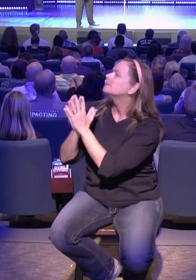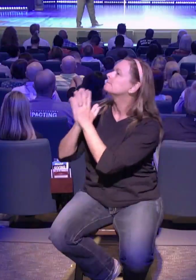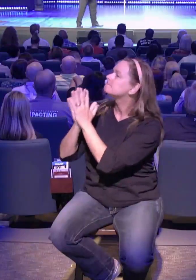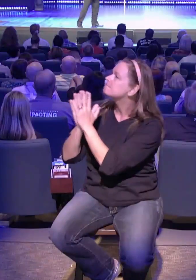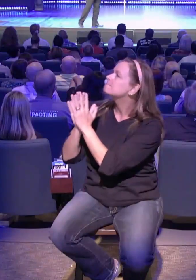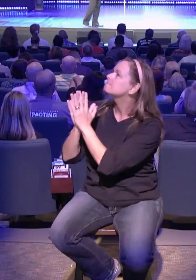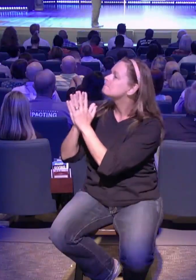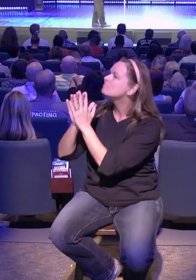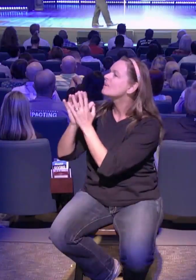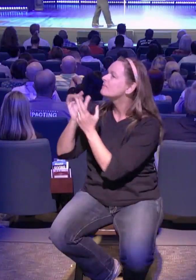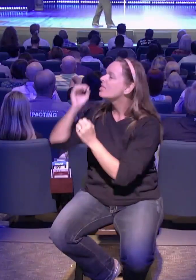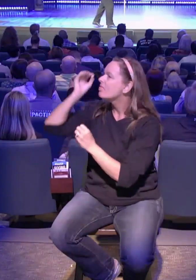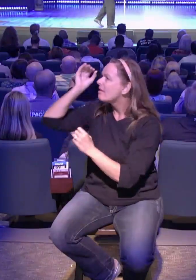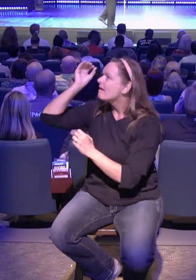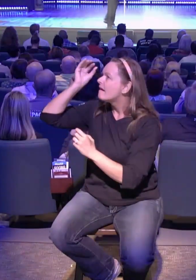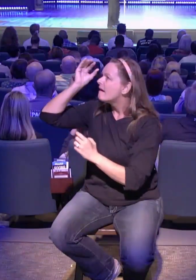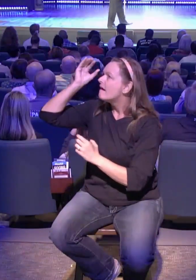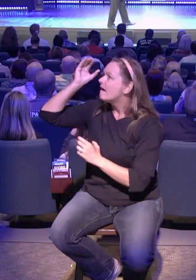Wow.